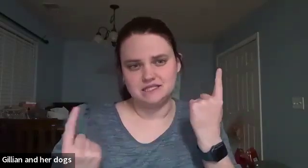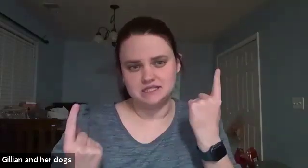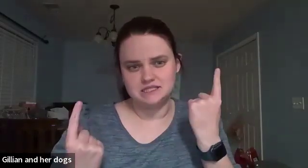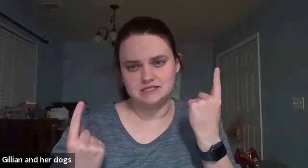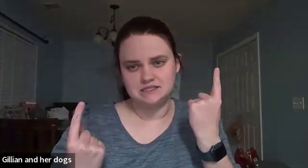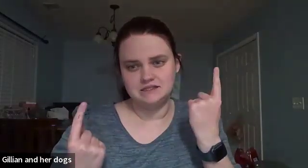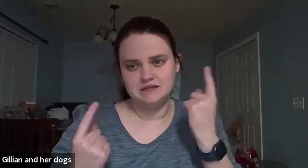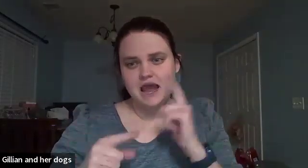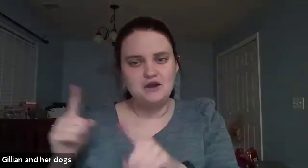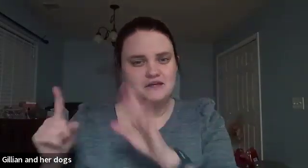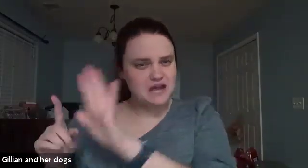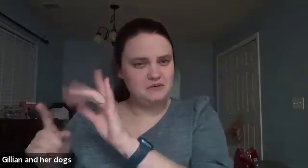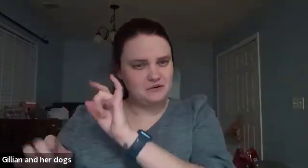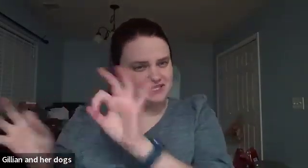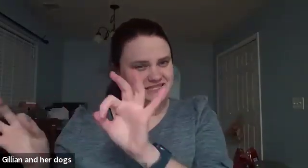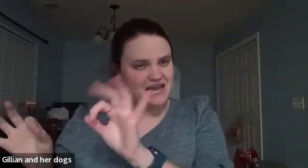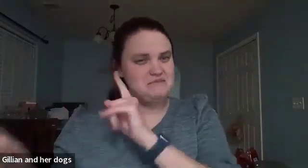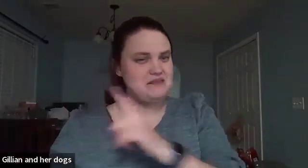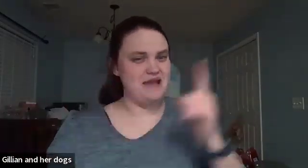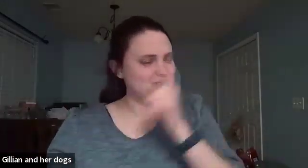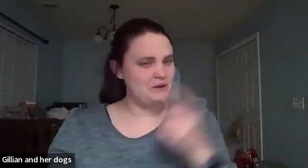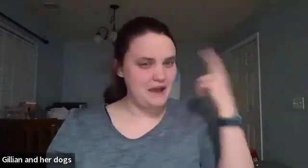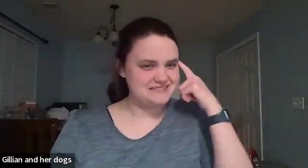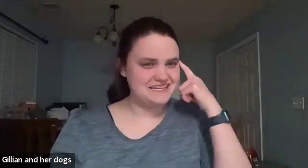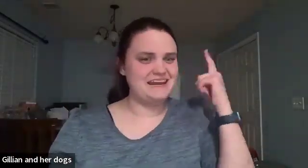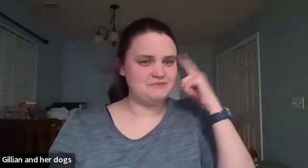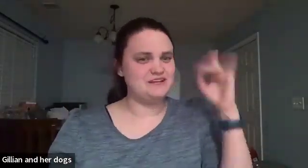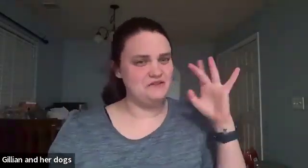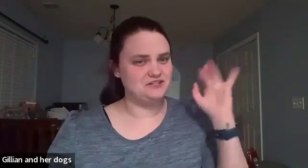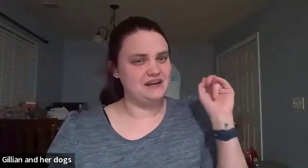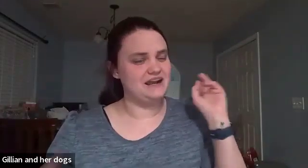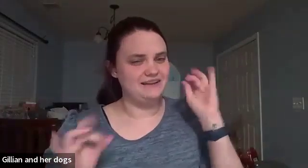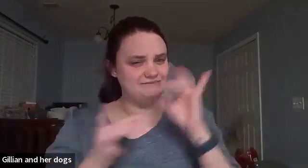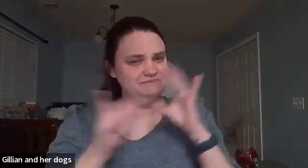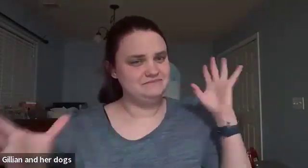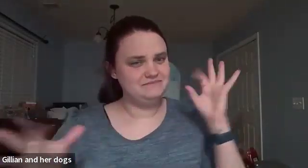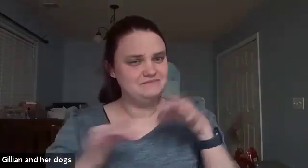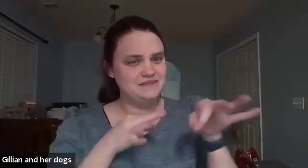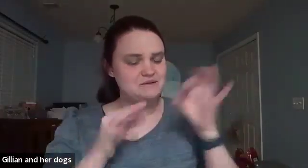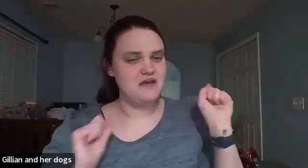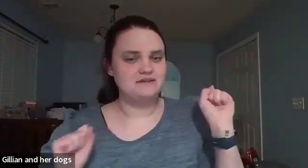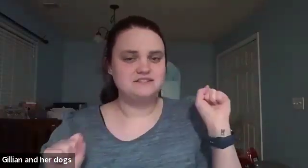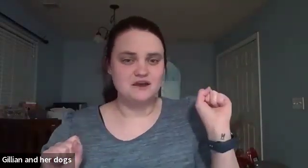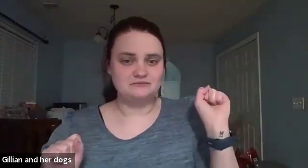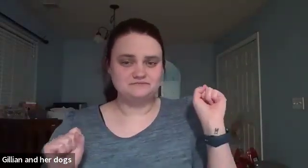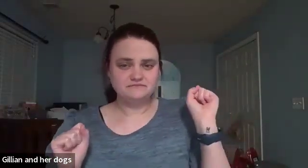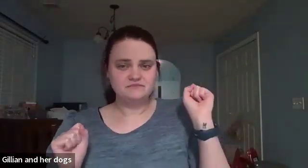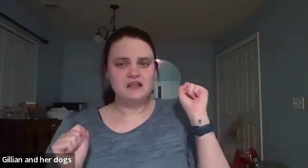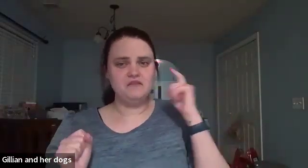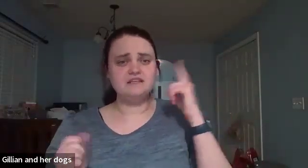makes sense. I know that's not what the question's adding, but that was what I was thinking. And I'm stuck on that train. I gotta explain that. So that's